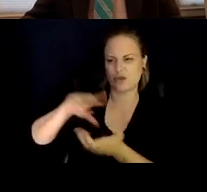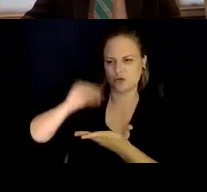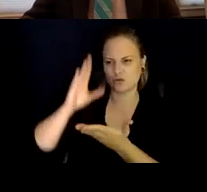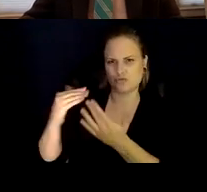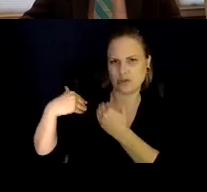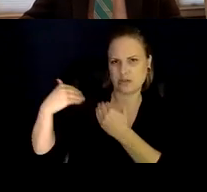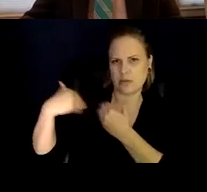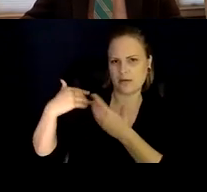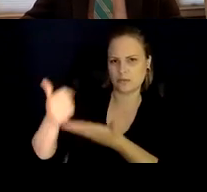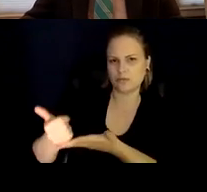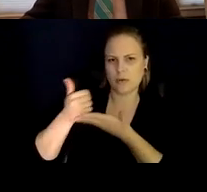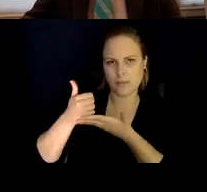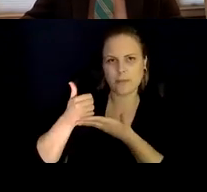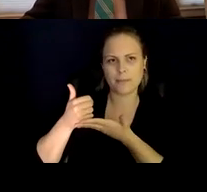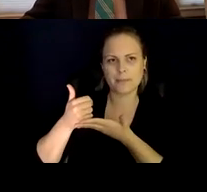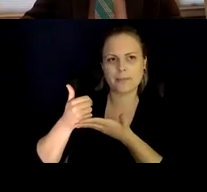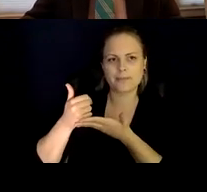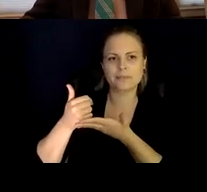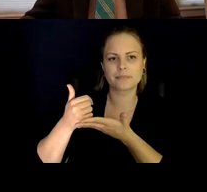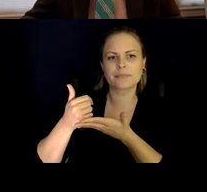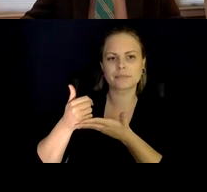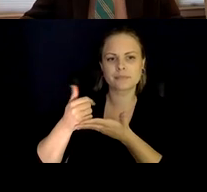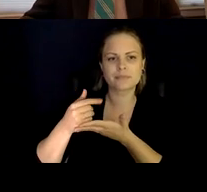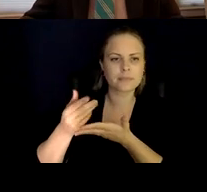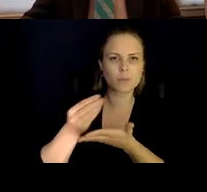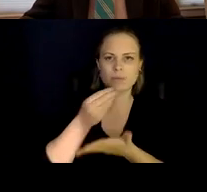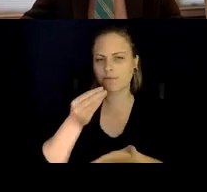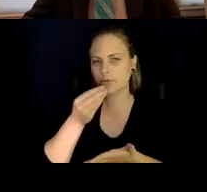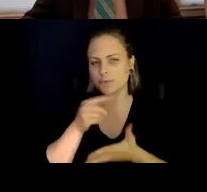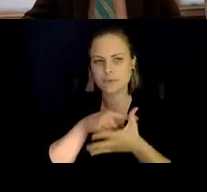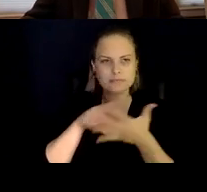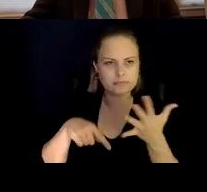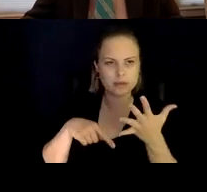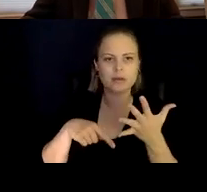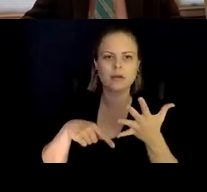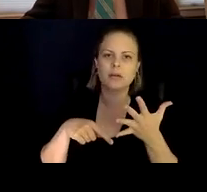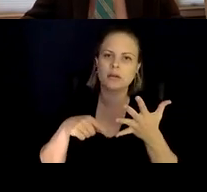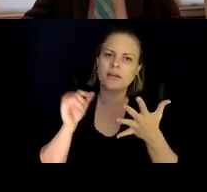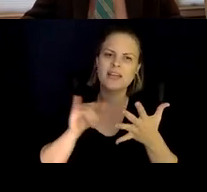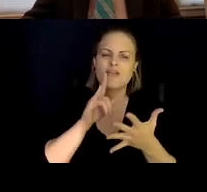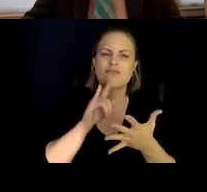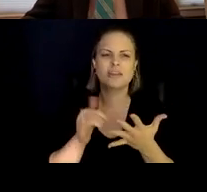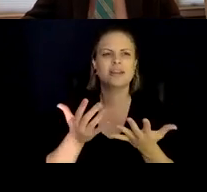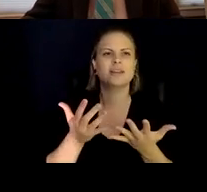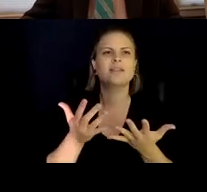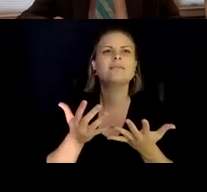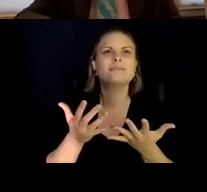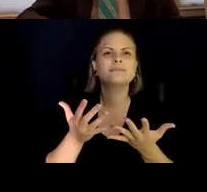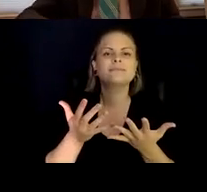help supply groceries and the like, that all added a dimension that